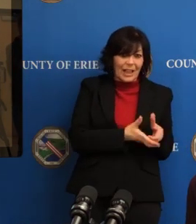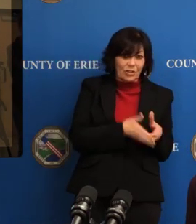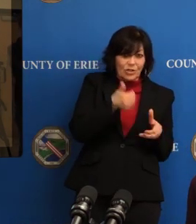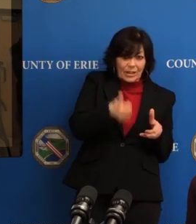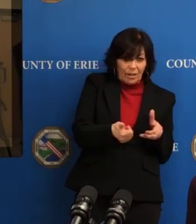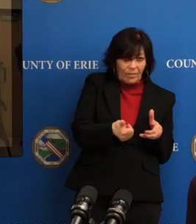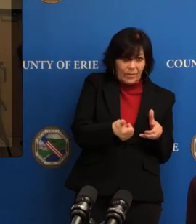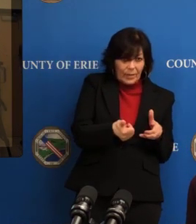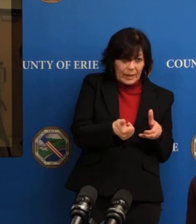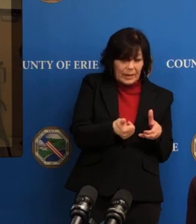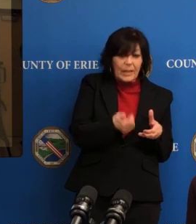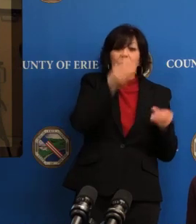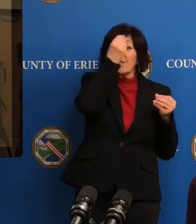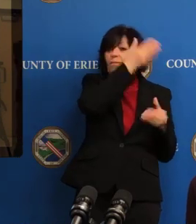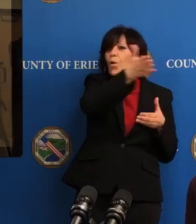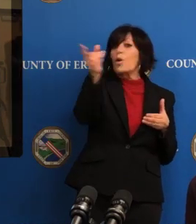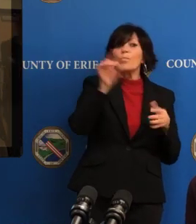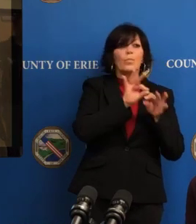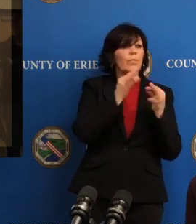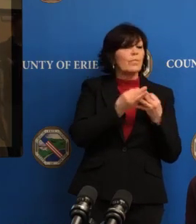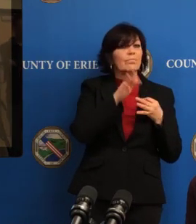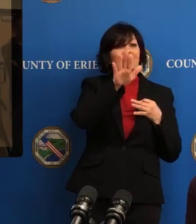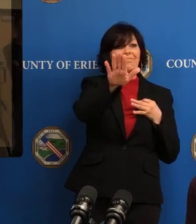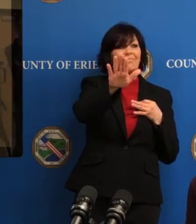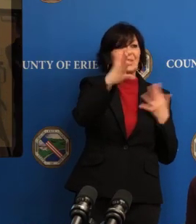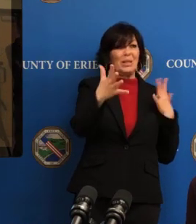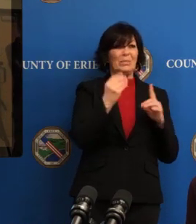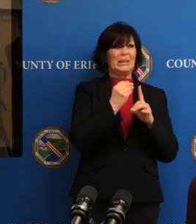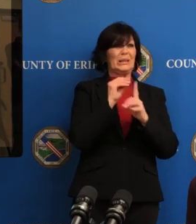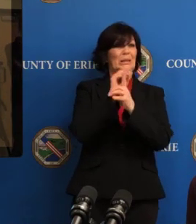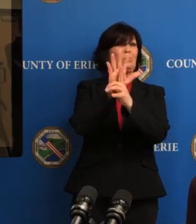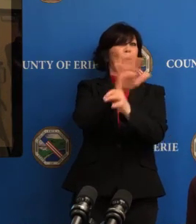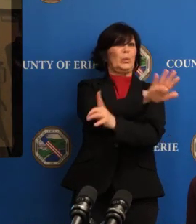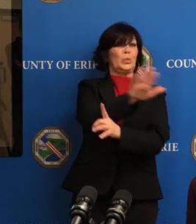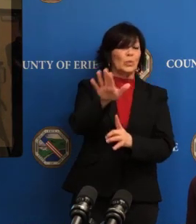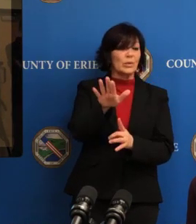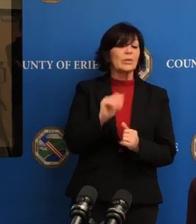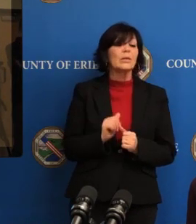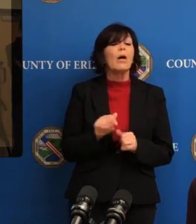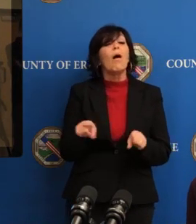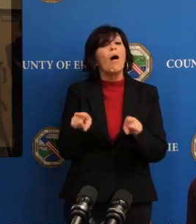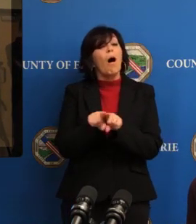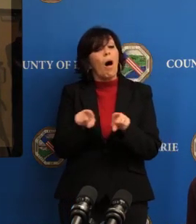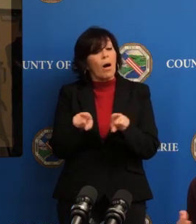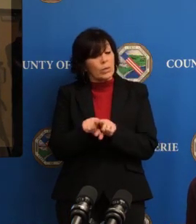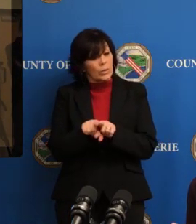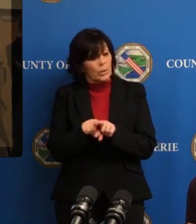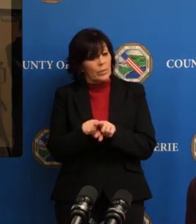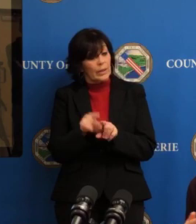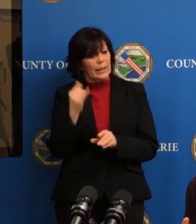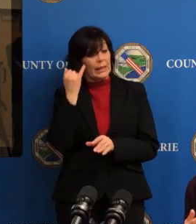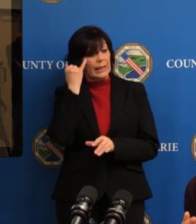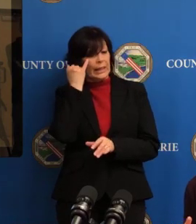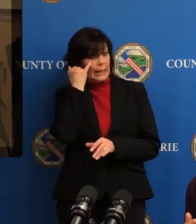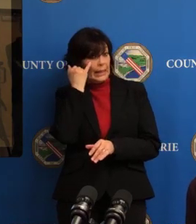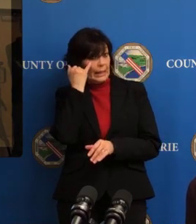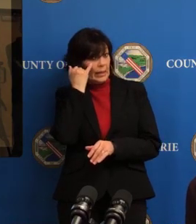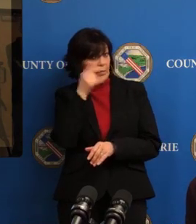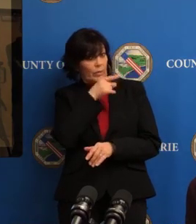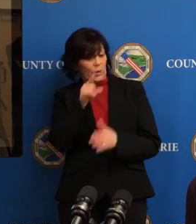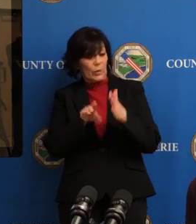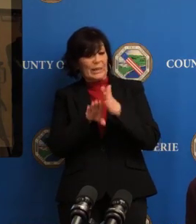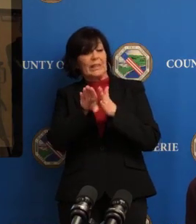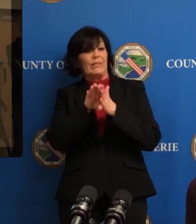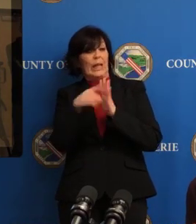and inform your loved ones that they may have been exposed. Also, if you develop